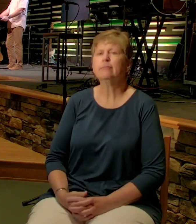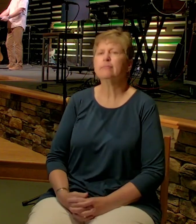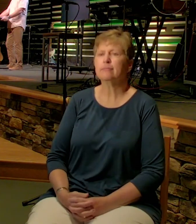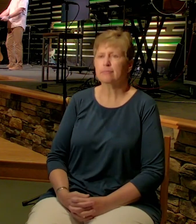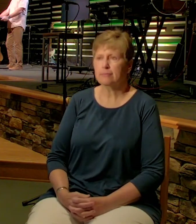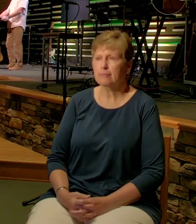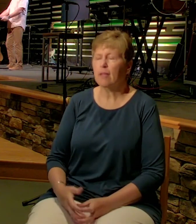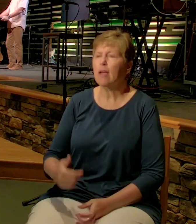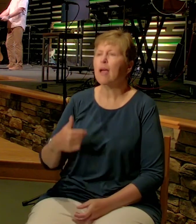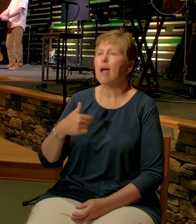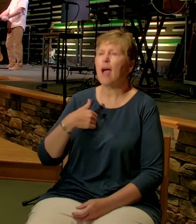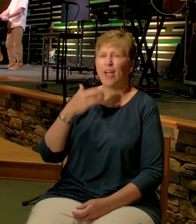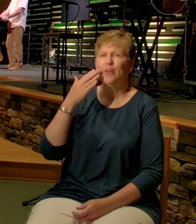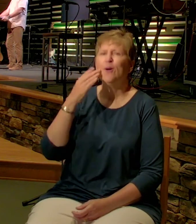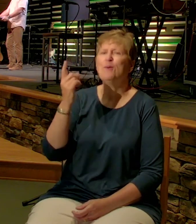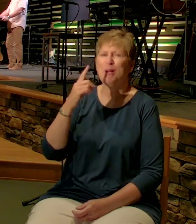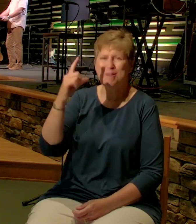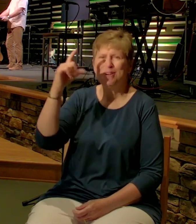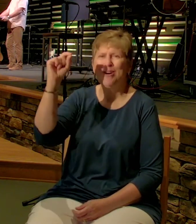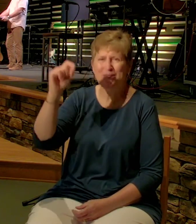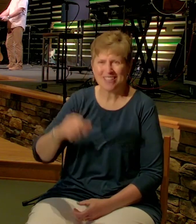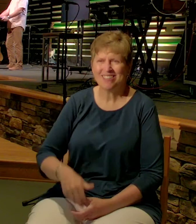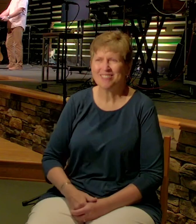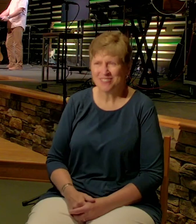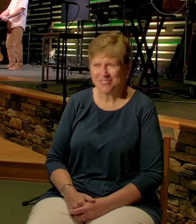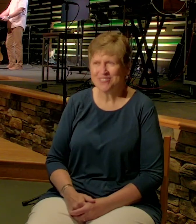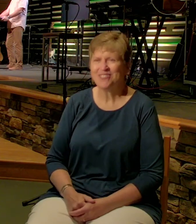I know where I'm going when I die."